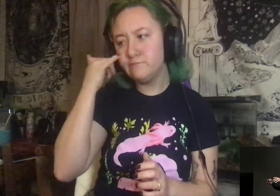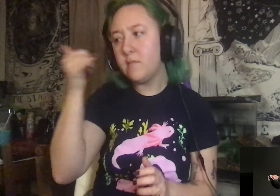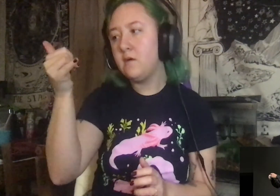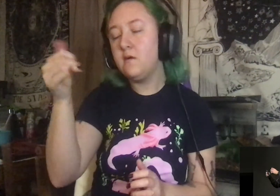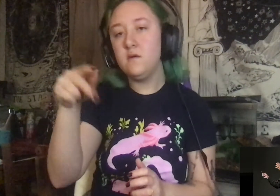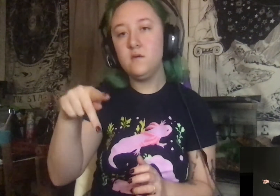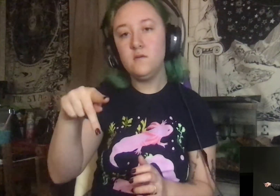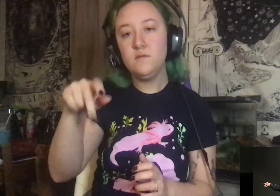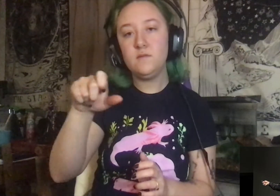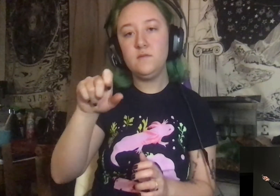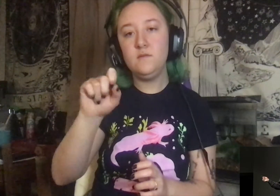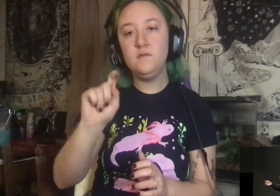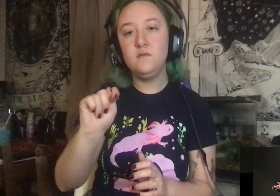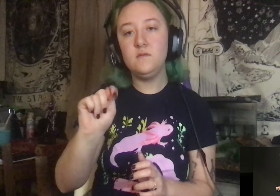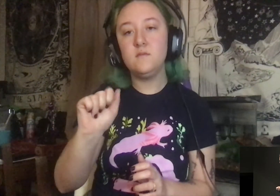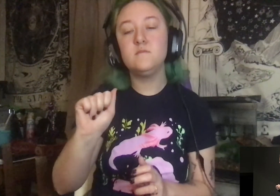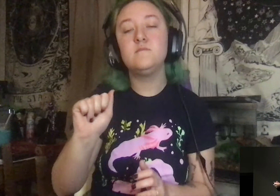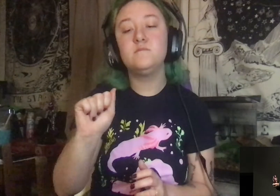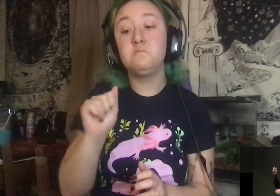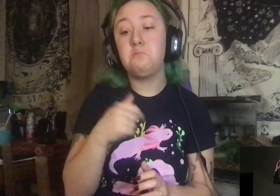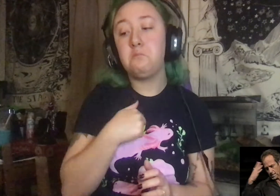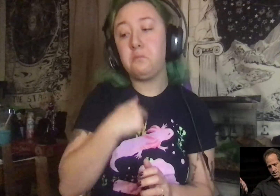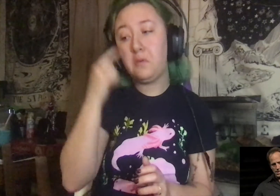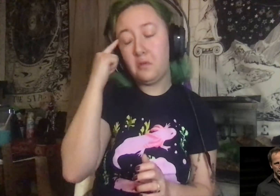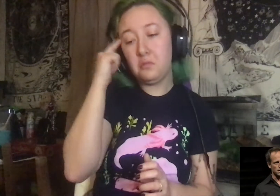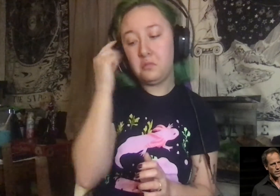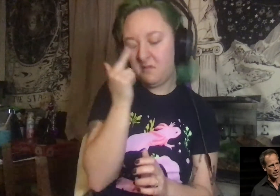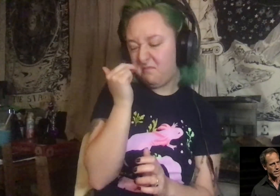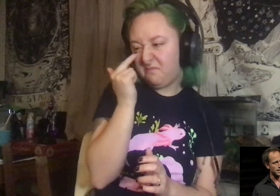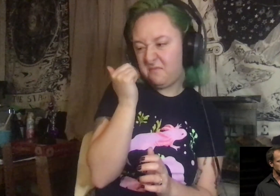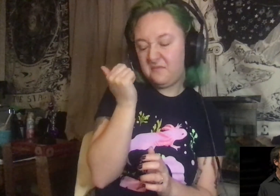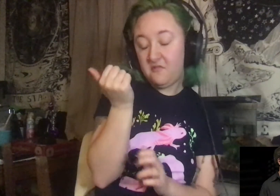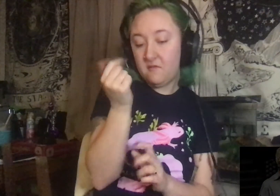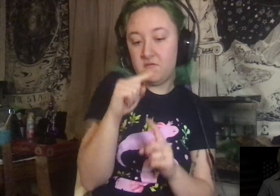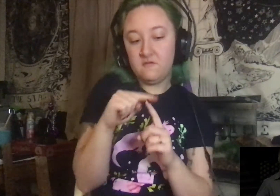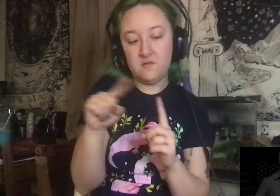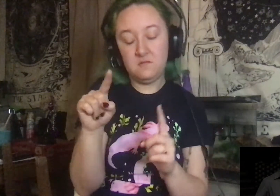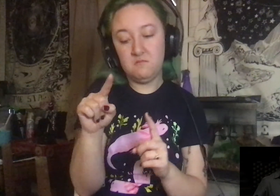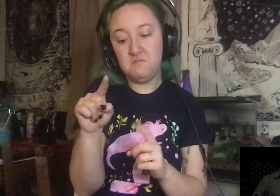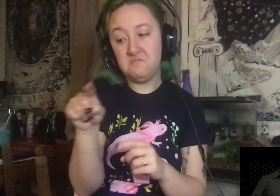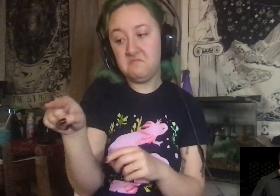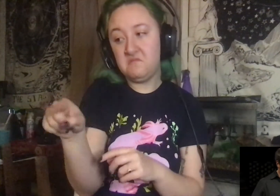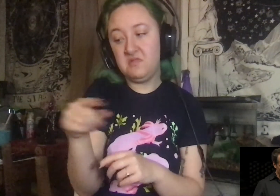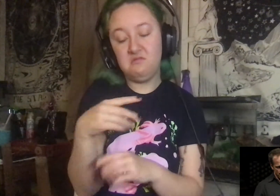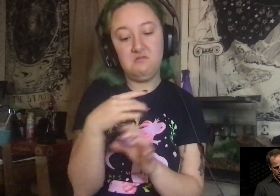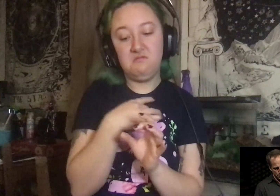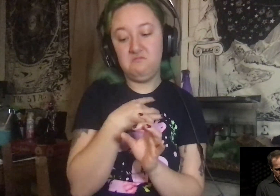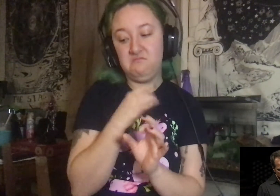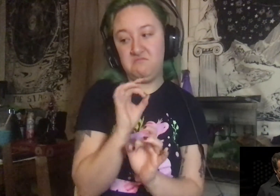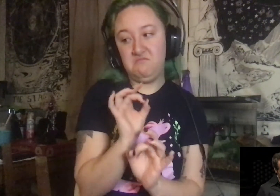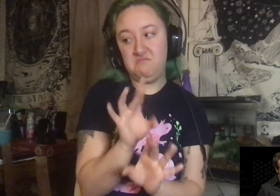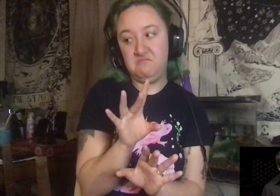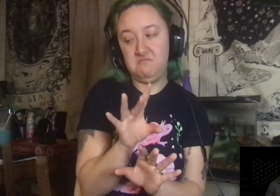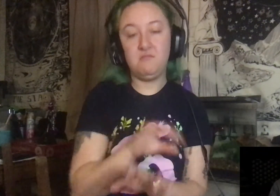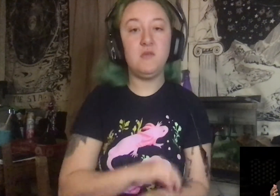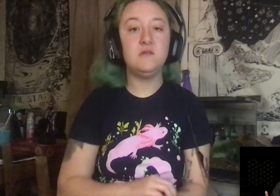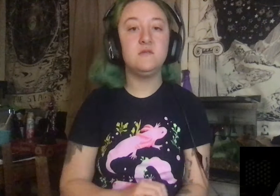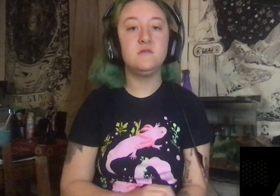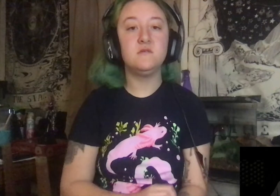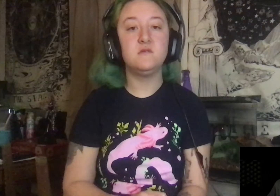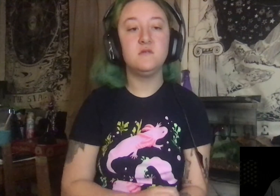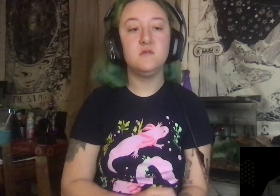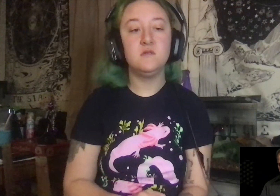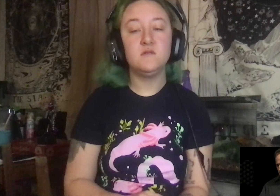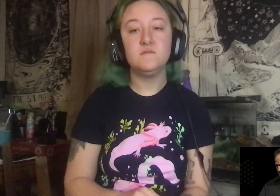confirm it. Okay, that's basically how you do it. So the next day I go out and I'm given a horse and we go get the lambs and we take them to a pen that